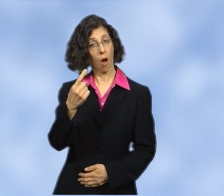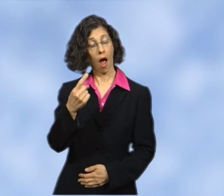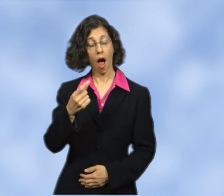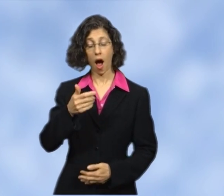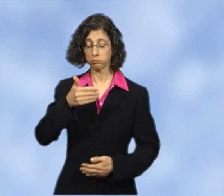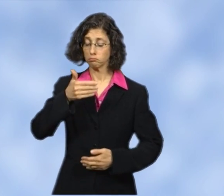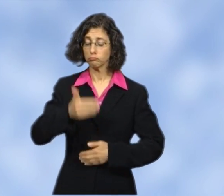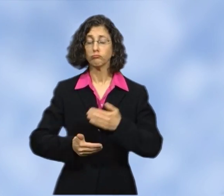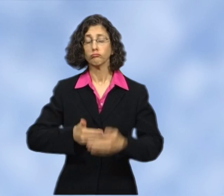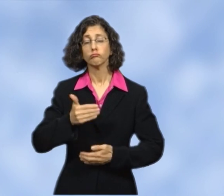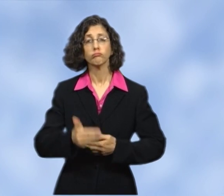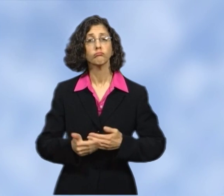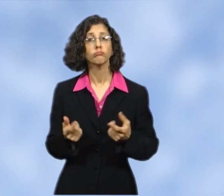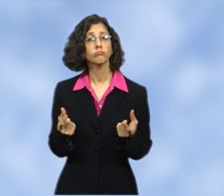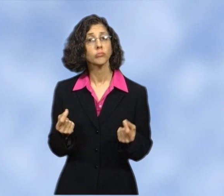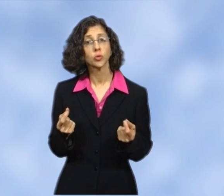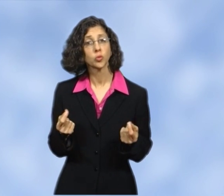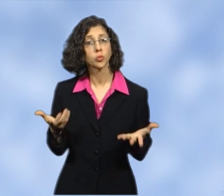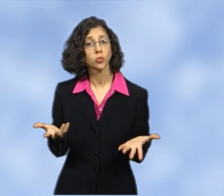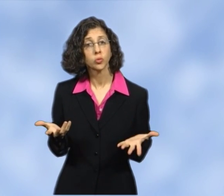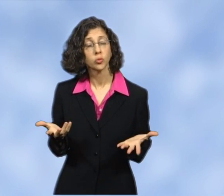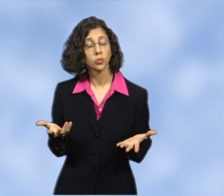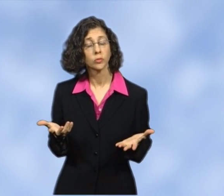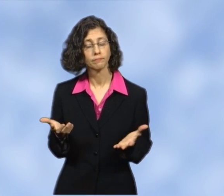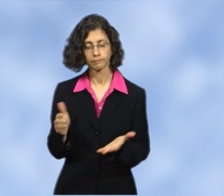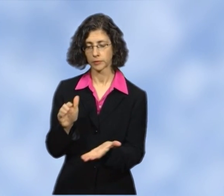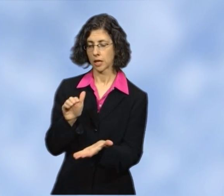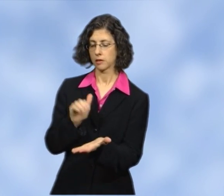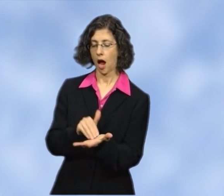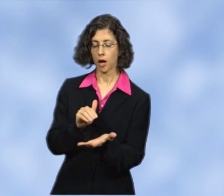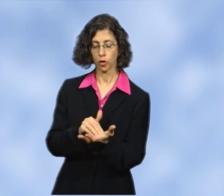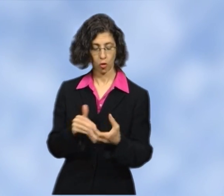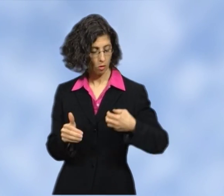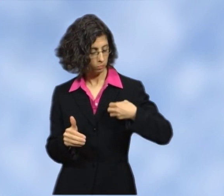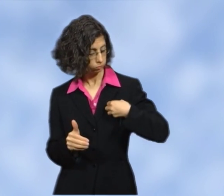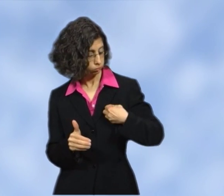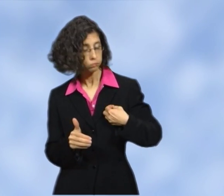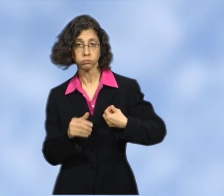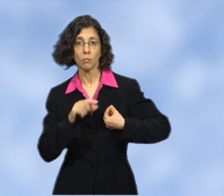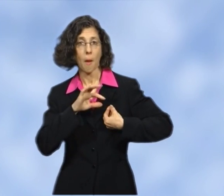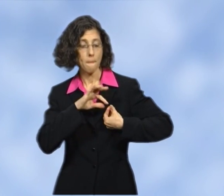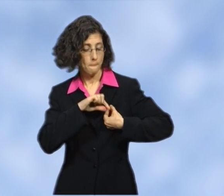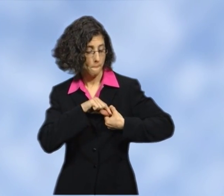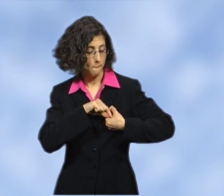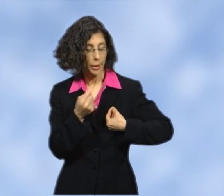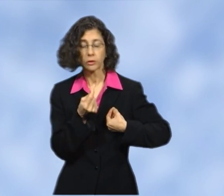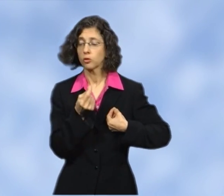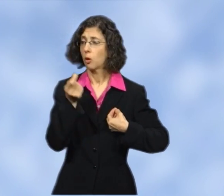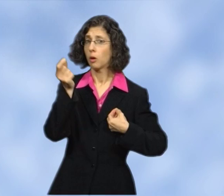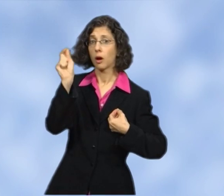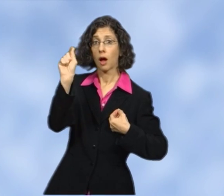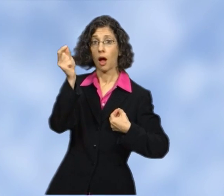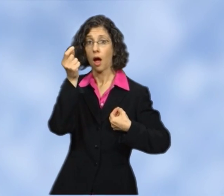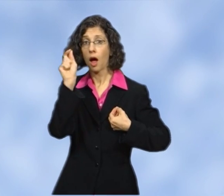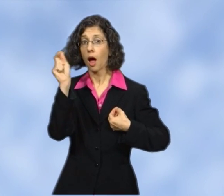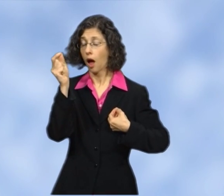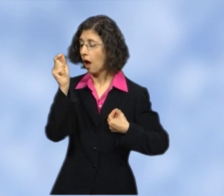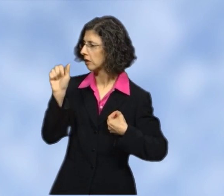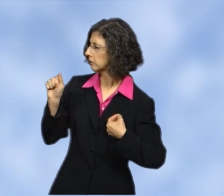In one procedure, some of the tissue that is suspicious is removed and sent